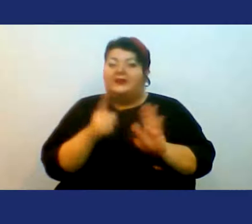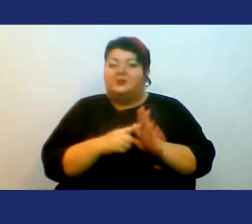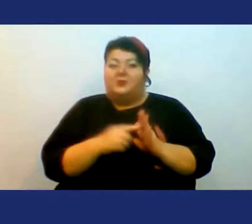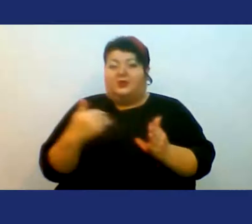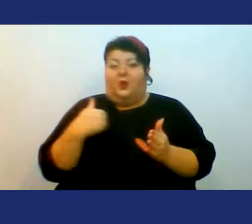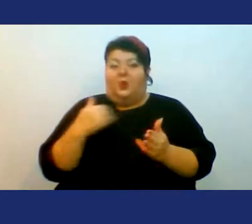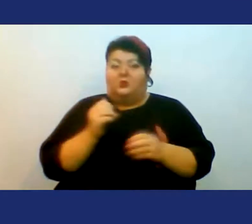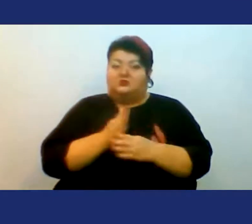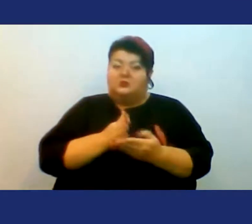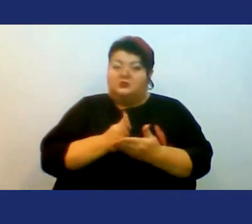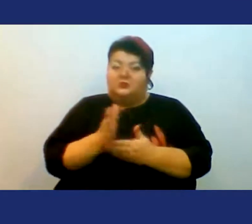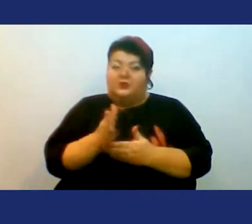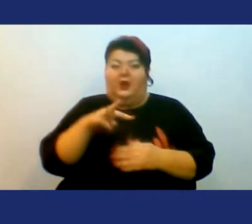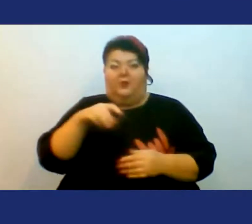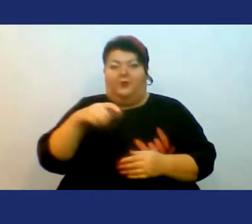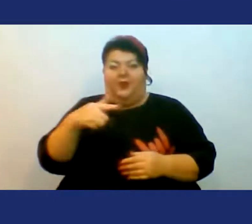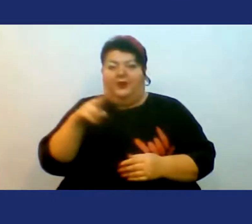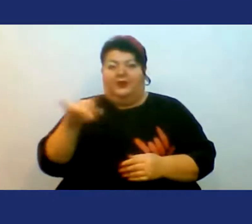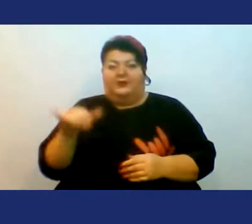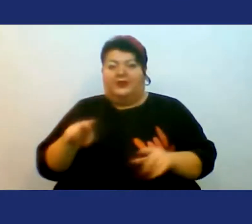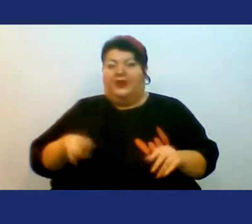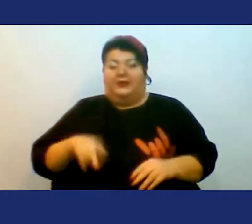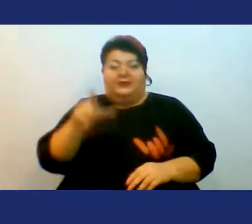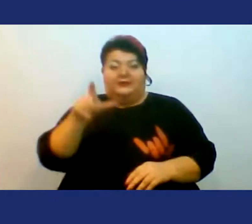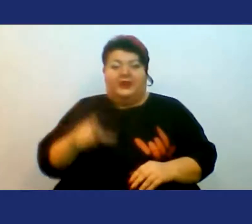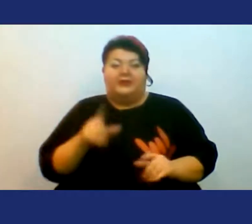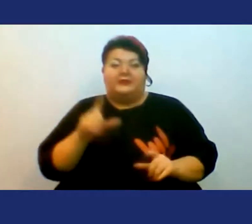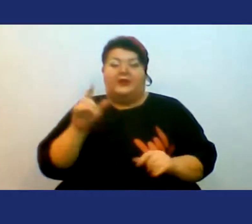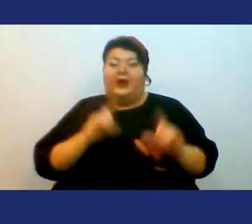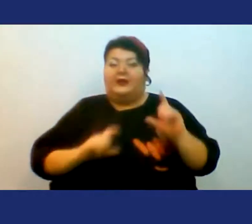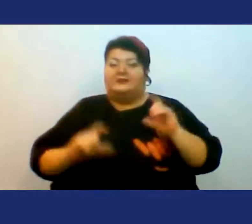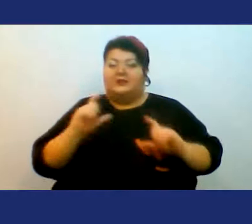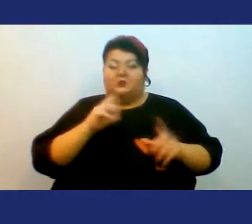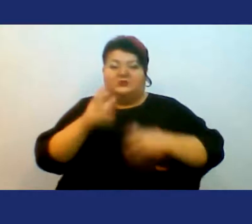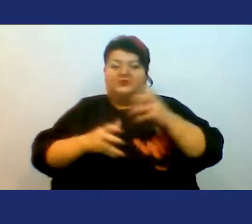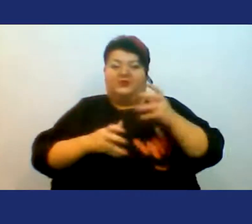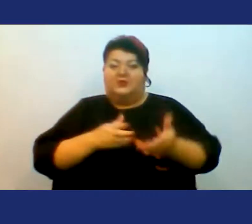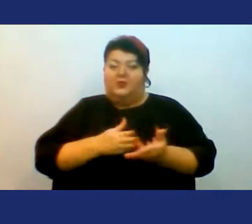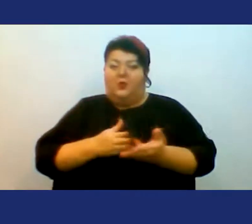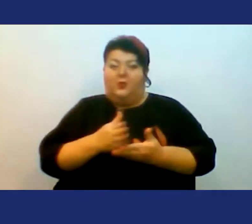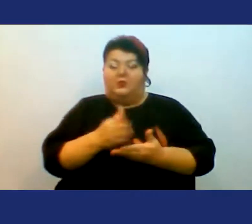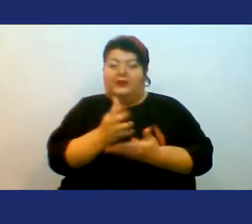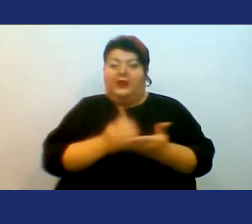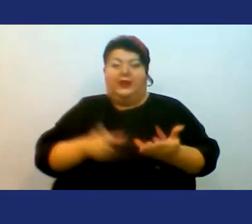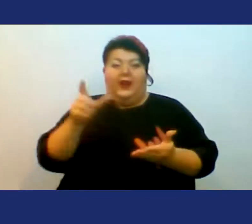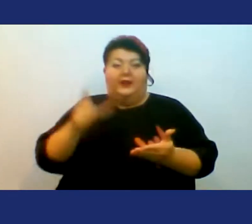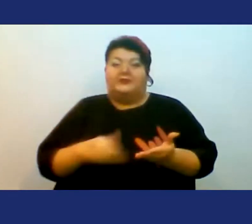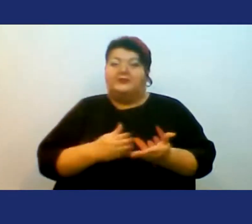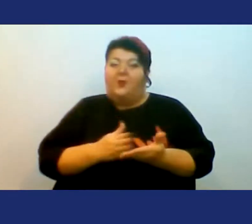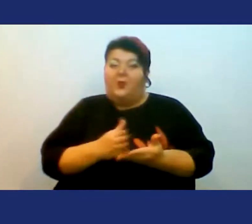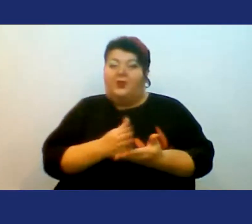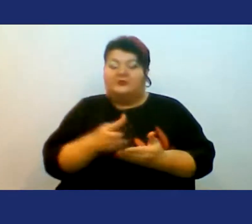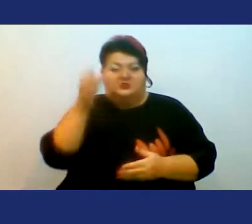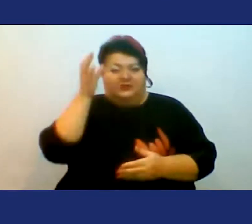And I would like to ask this question to Yevhen Magda, Director of the World Policy Institute, PhD in Political Science. Mr.